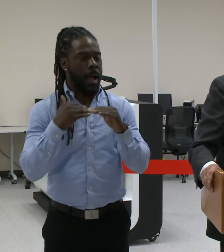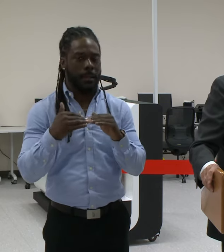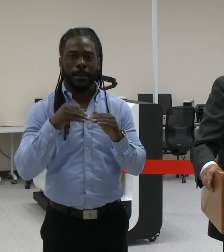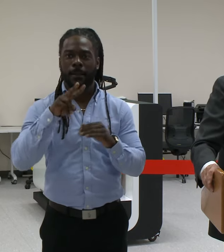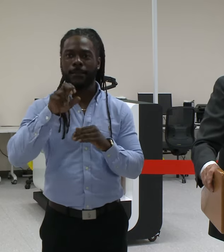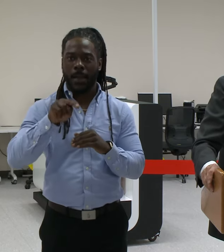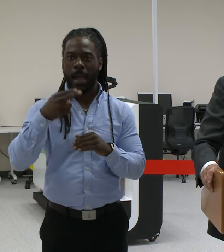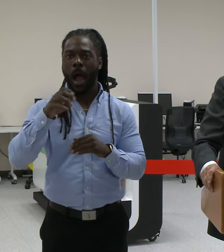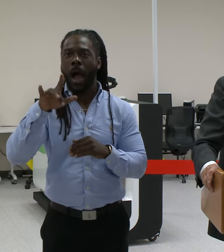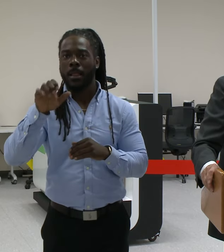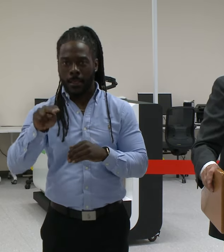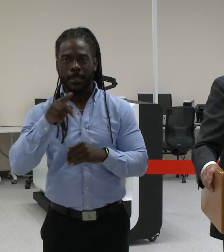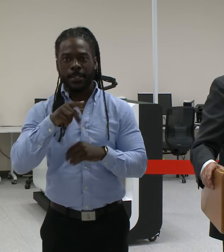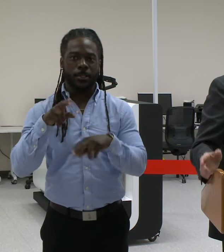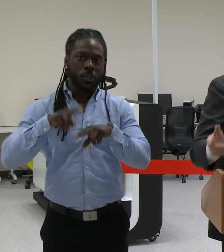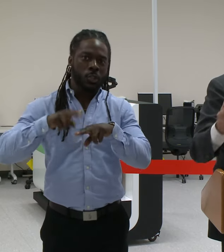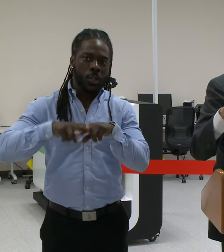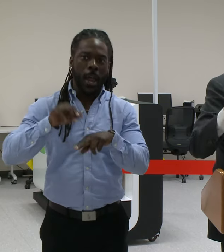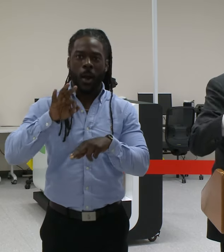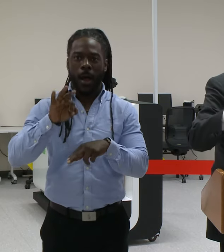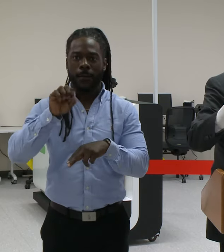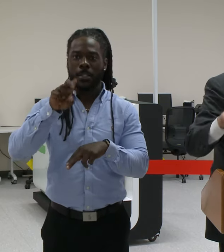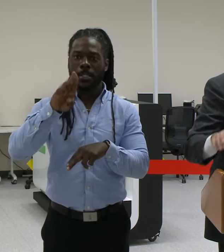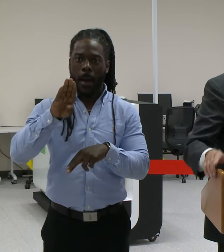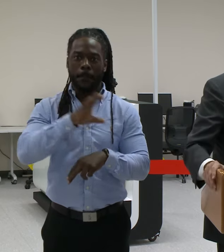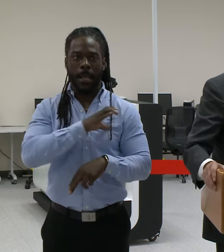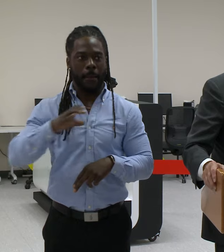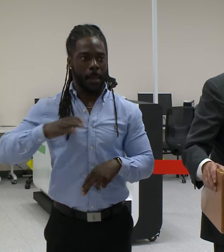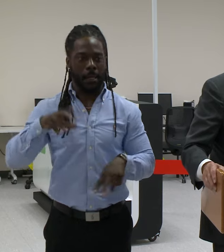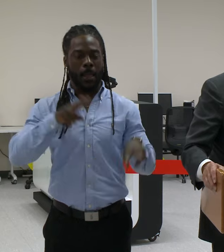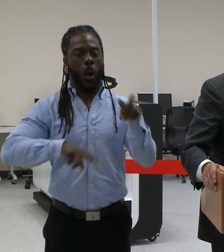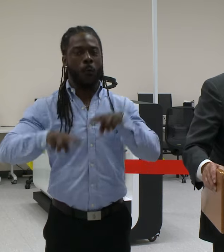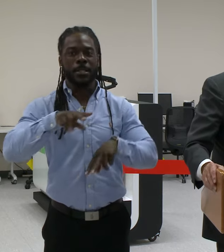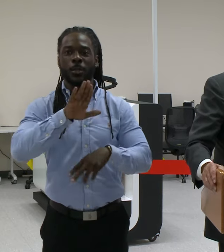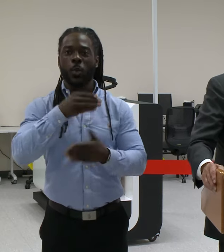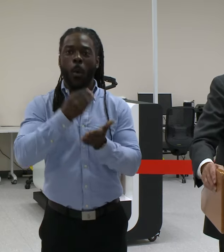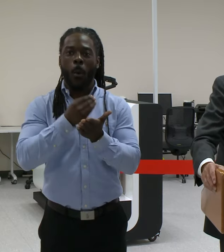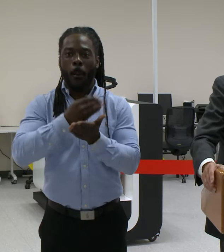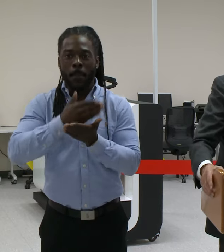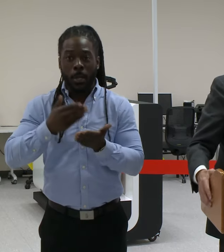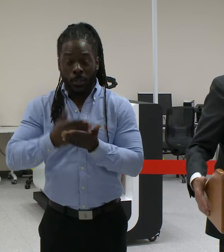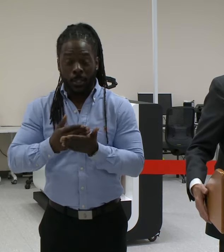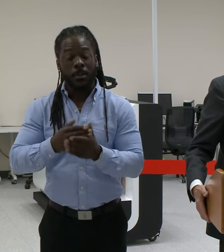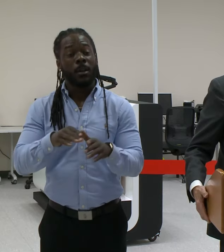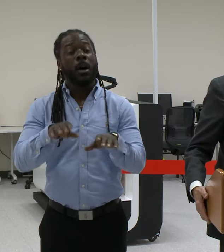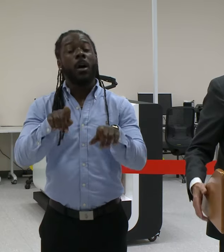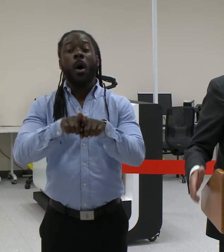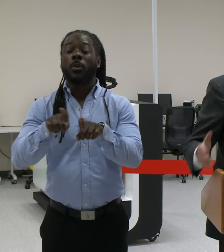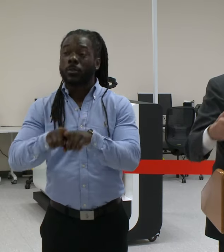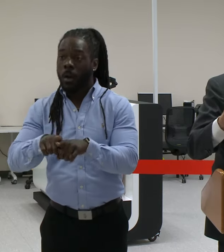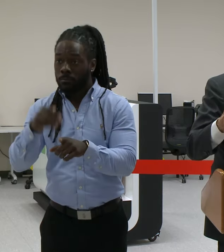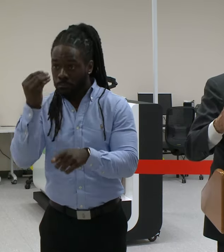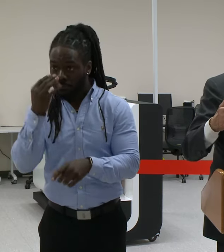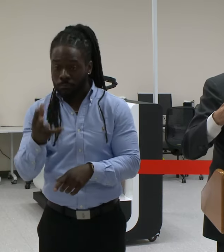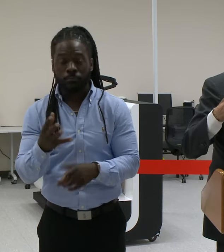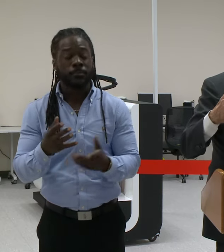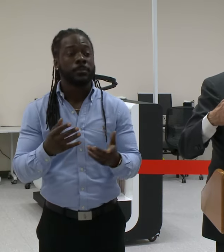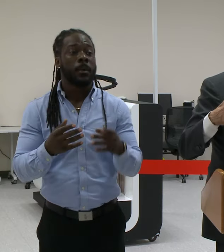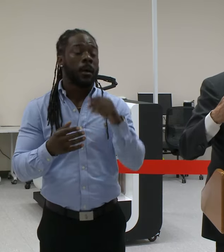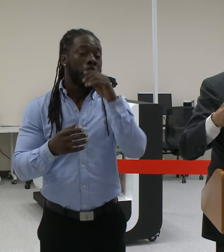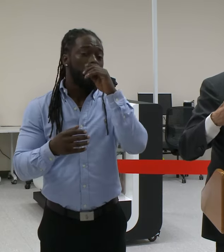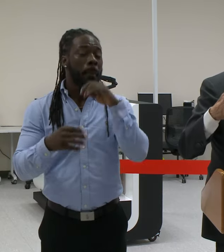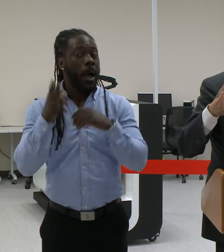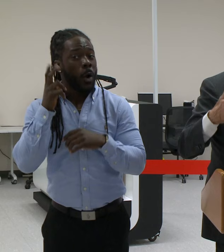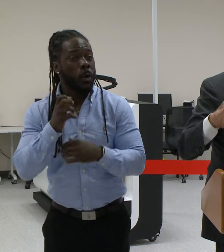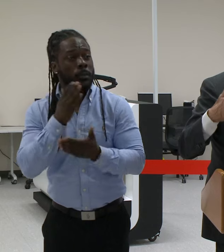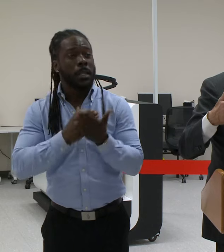Hollen, is here, who's the chair of the subcommittee that oversees your budget. And by the way, let me ask you, how many, I heard